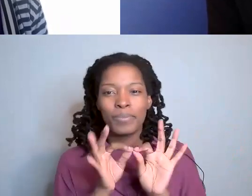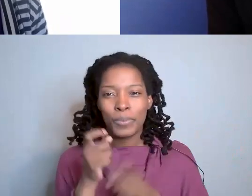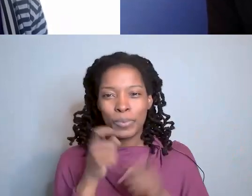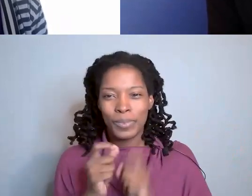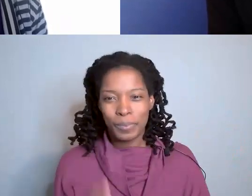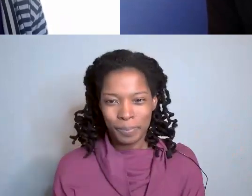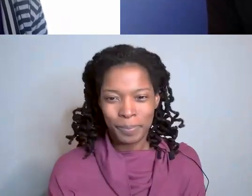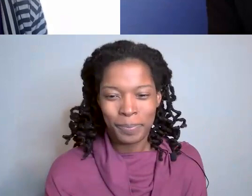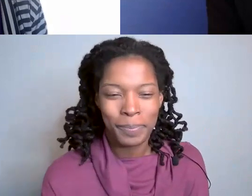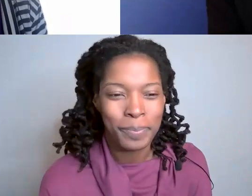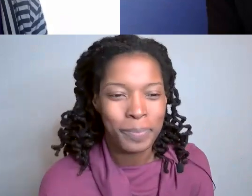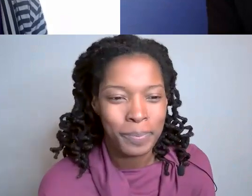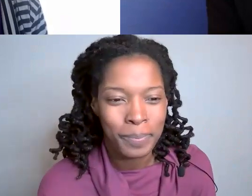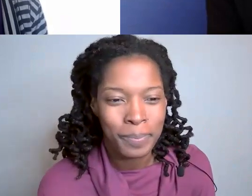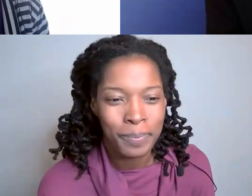Next slide, please.